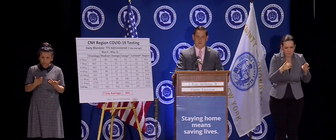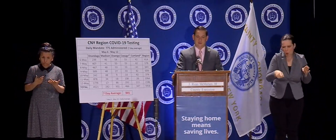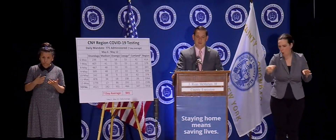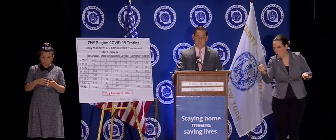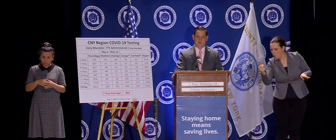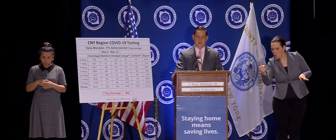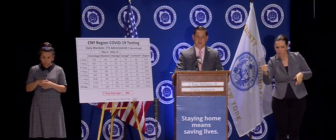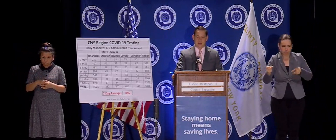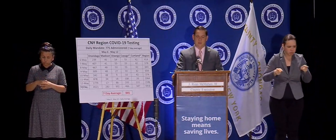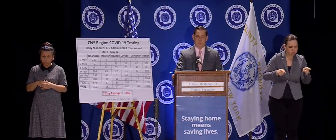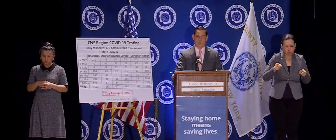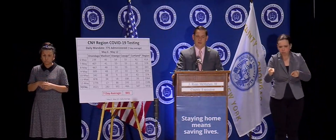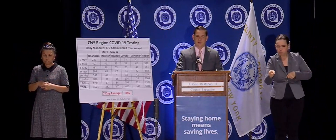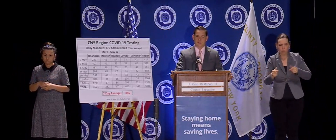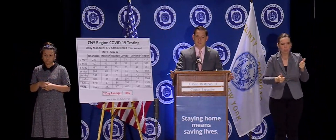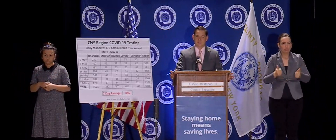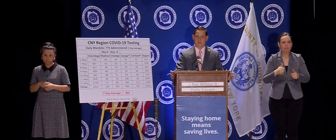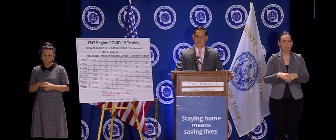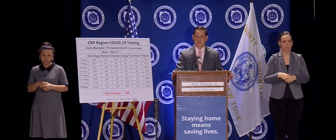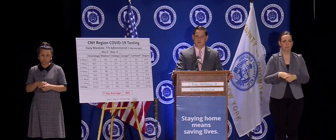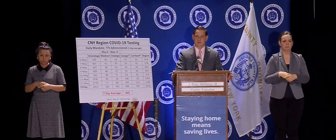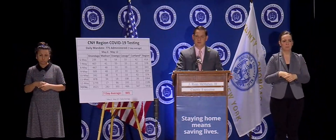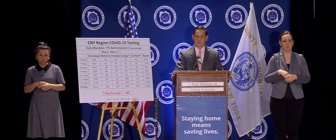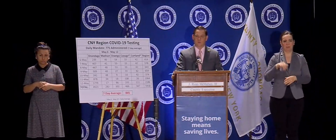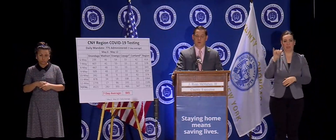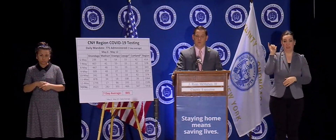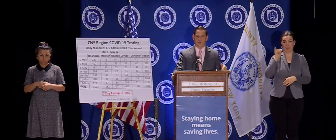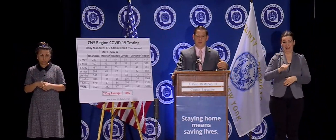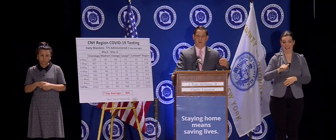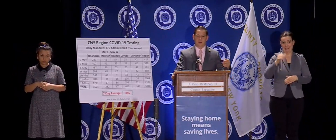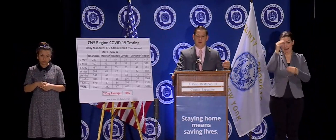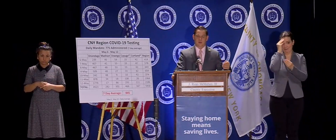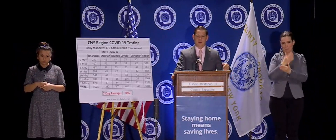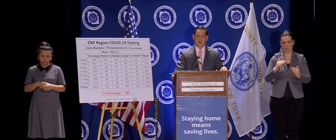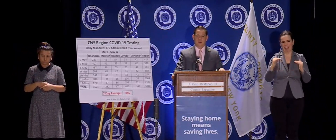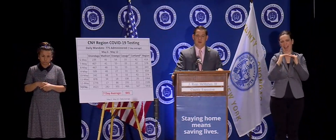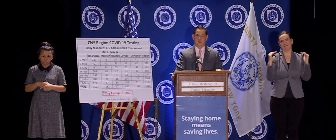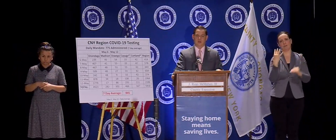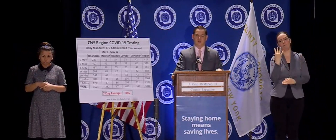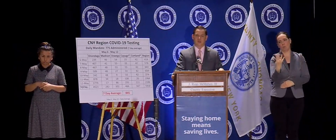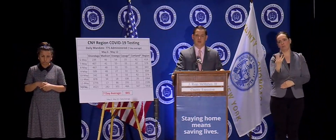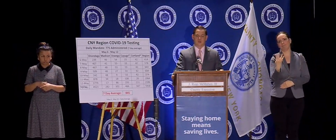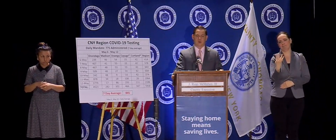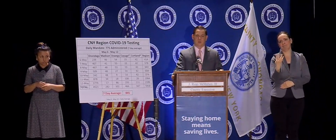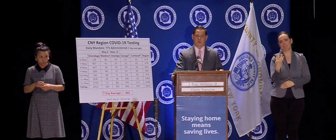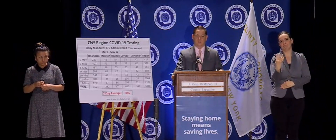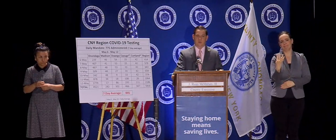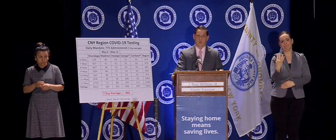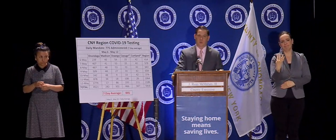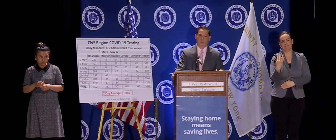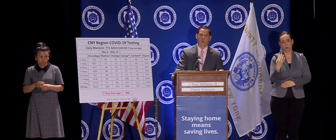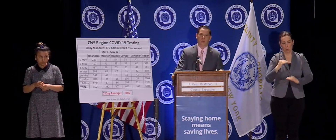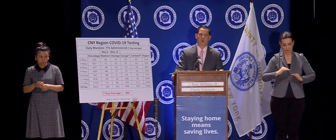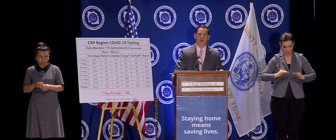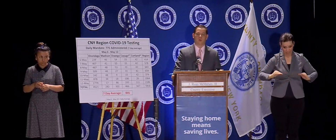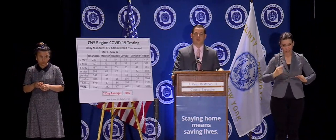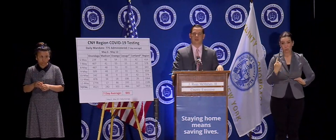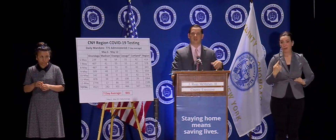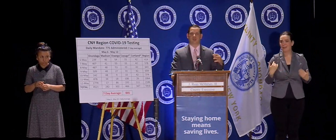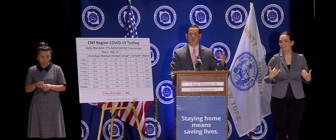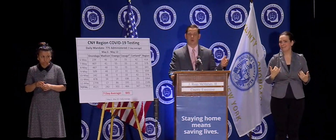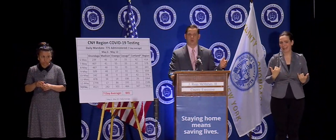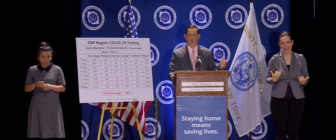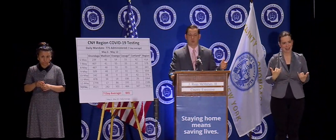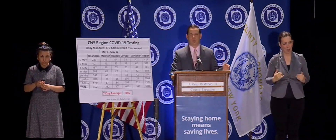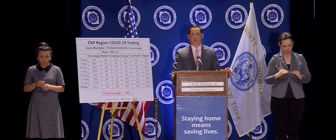that at that point, it's what we understood as normal from the what we